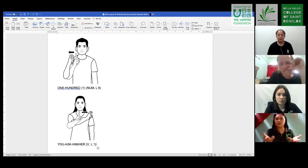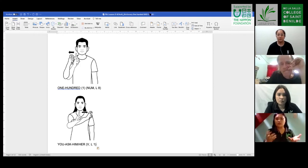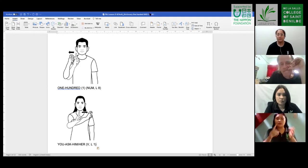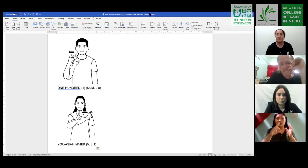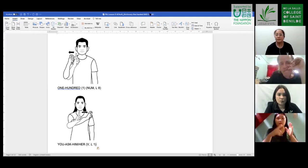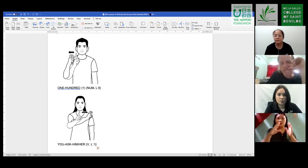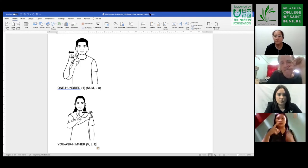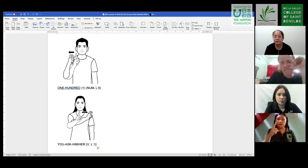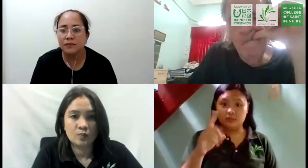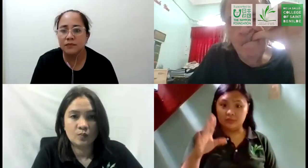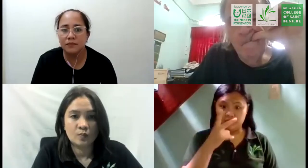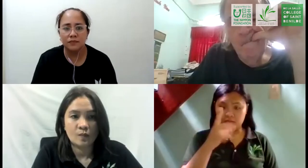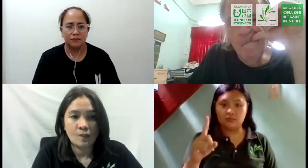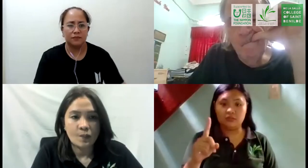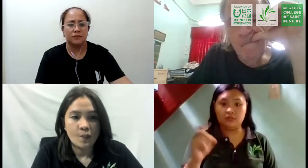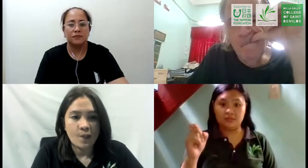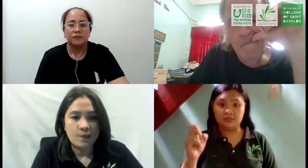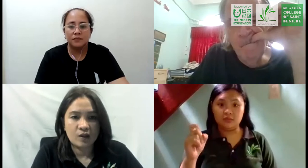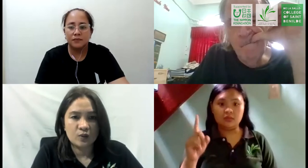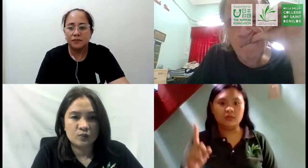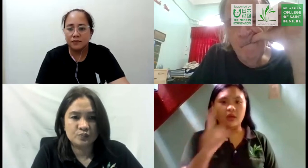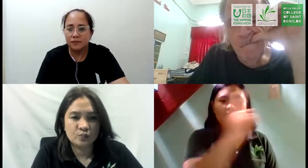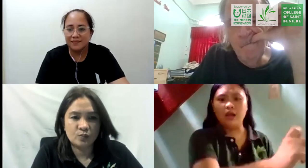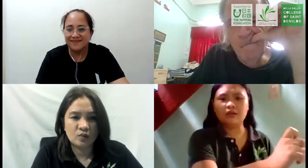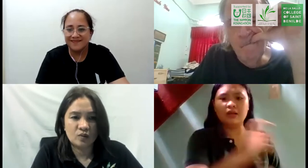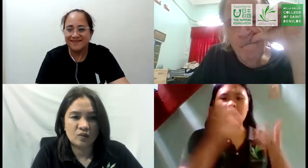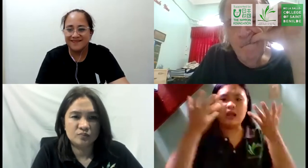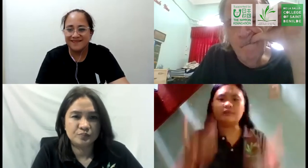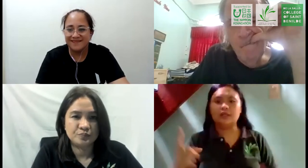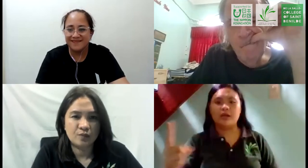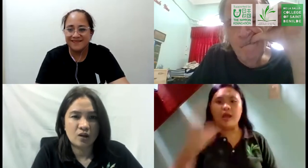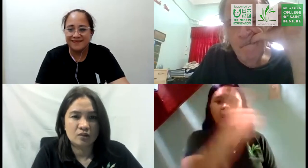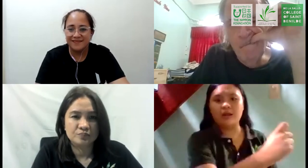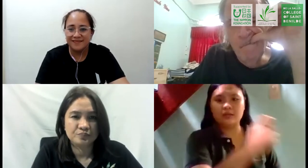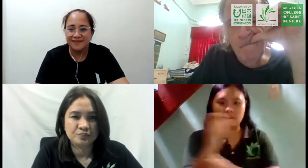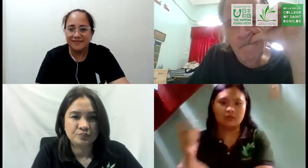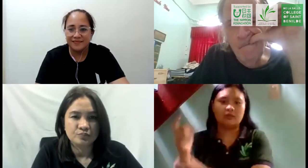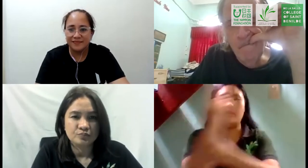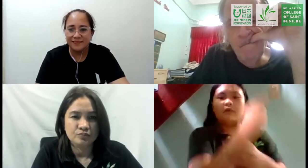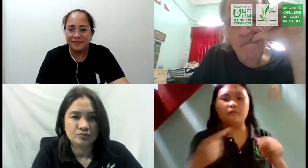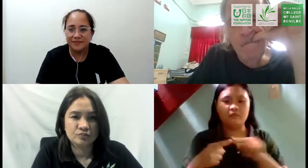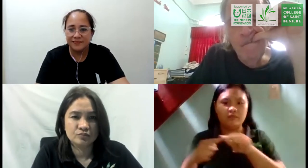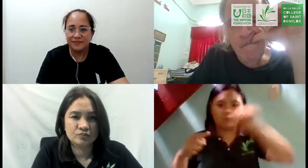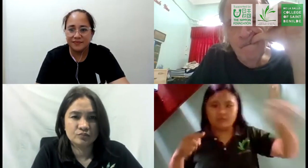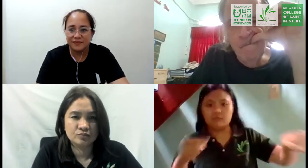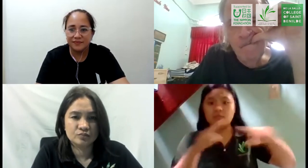because, okay, this is 100 compared to ask. It seems like ask is more